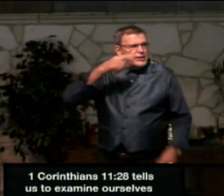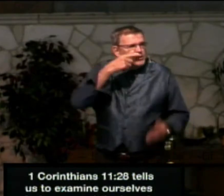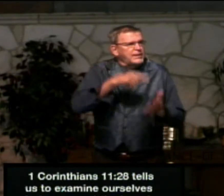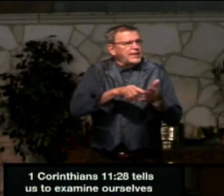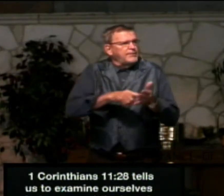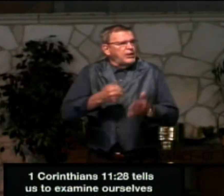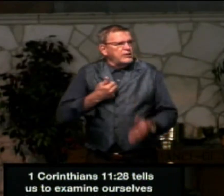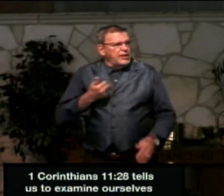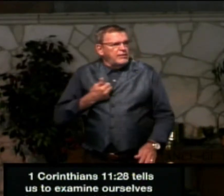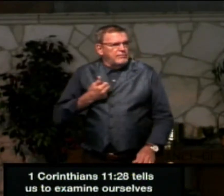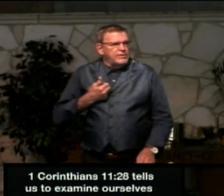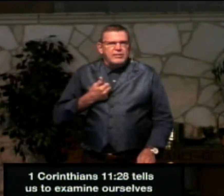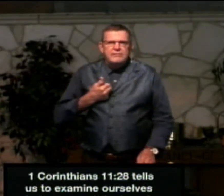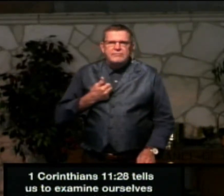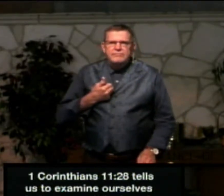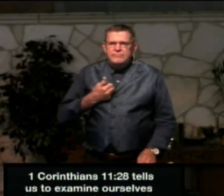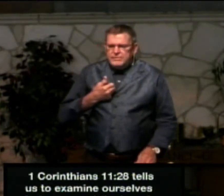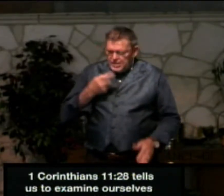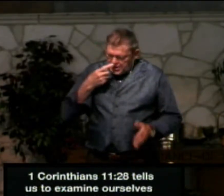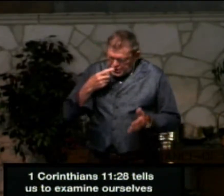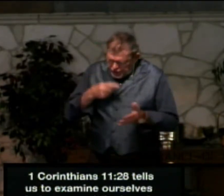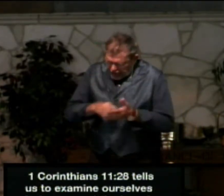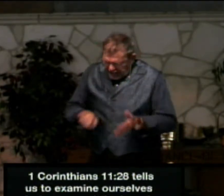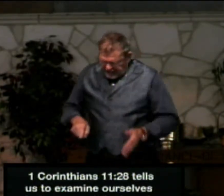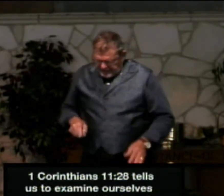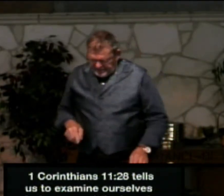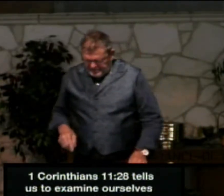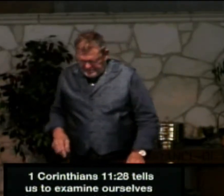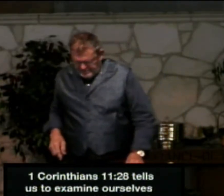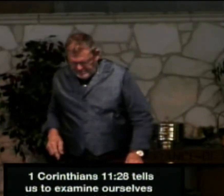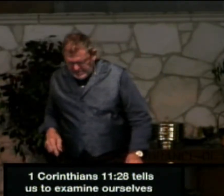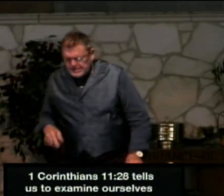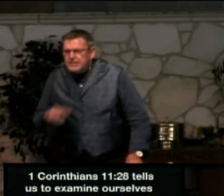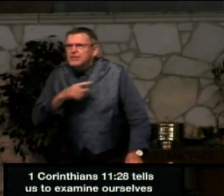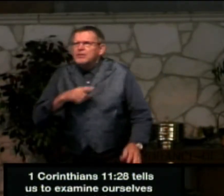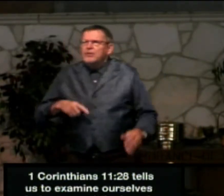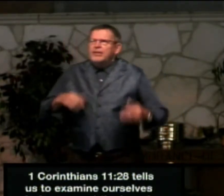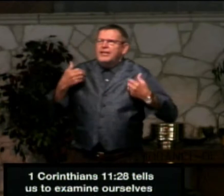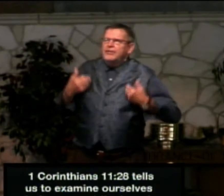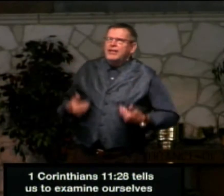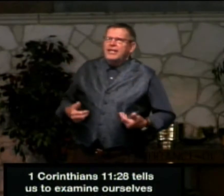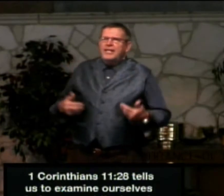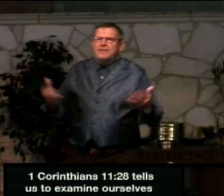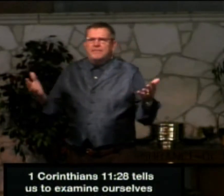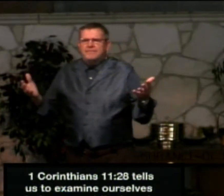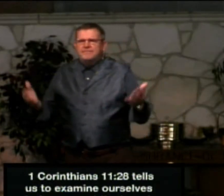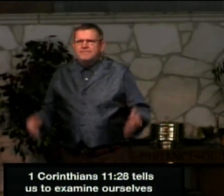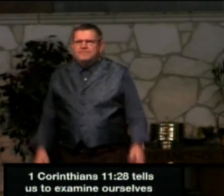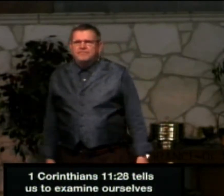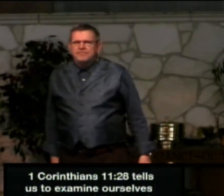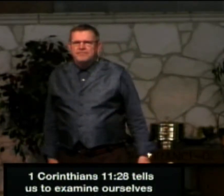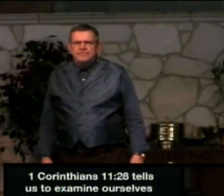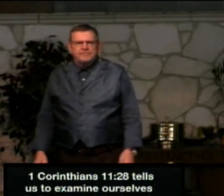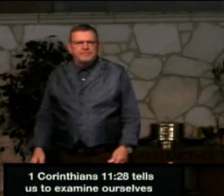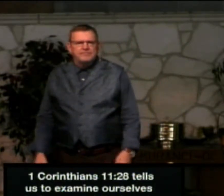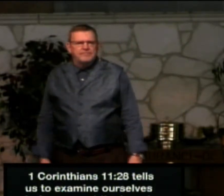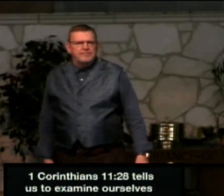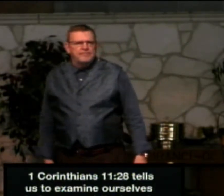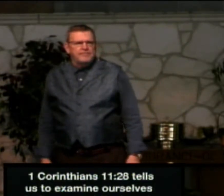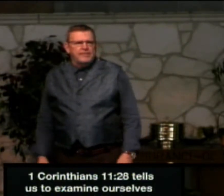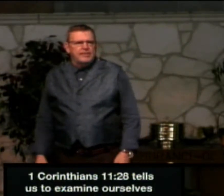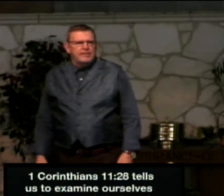We need to examine ourselves. Check it. Lord, here I am.